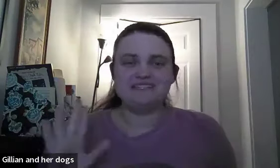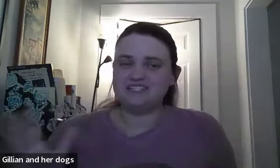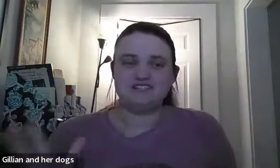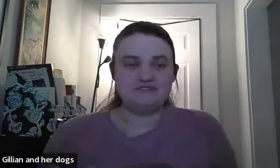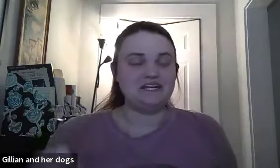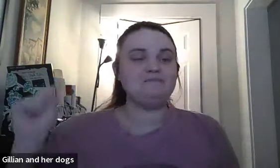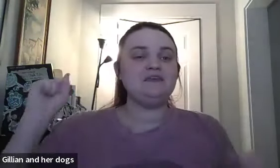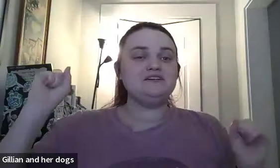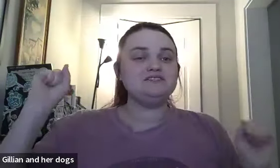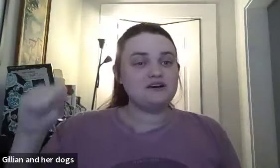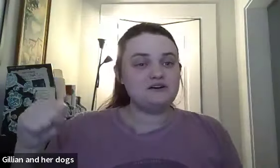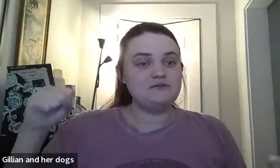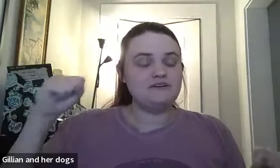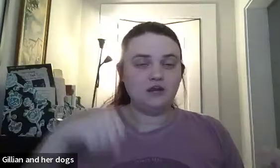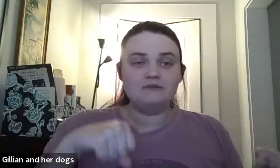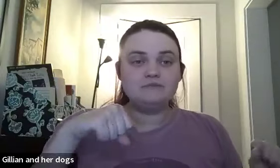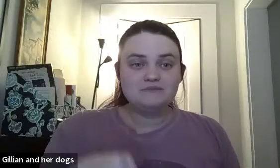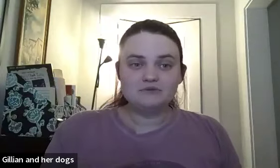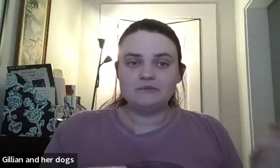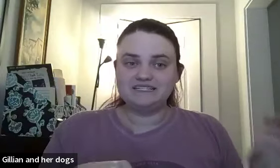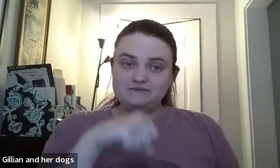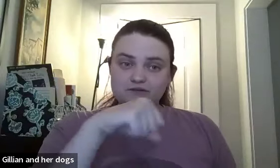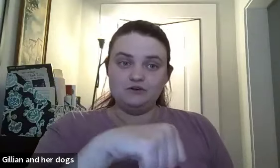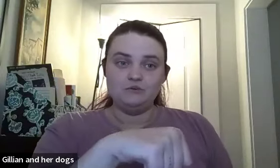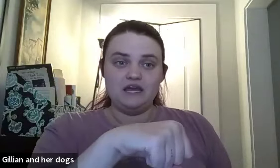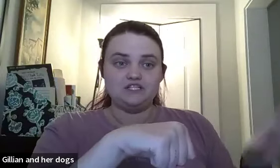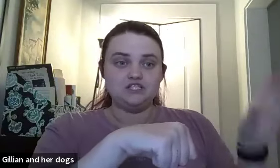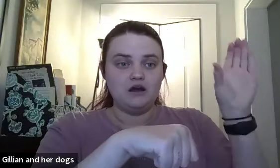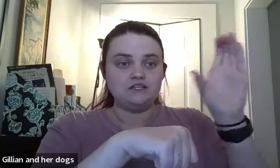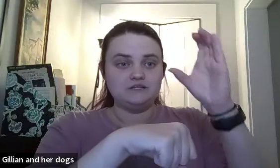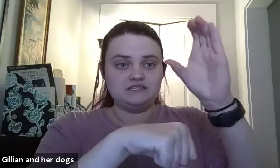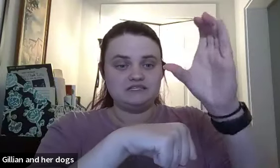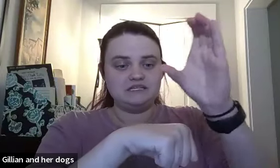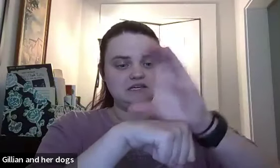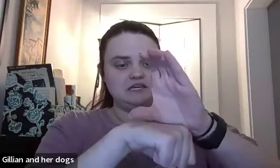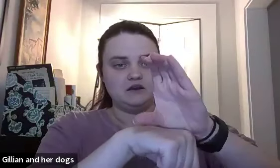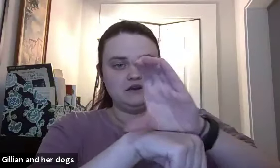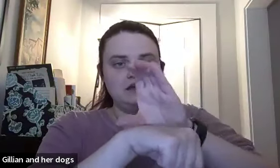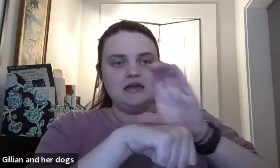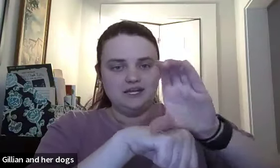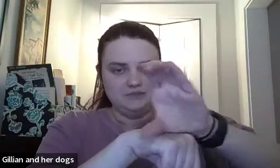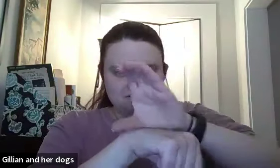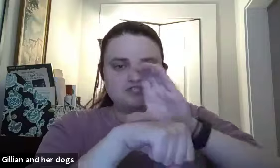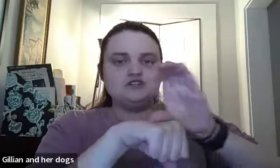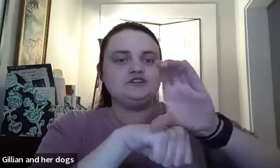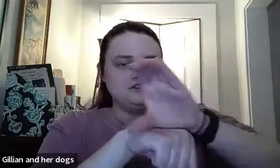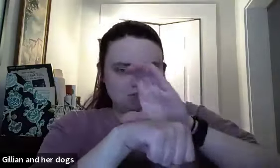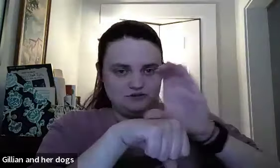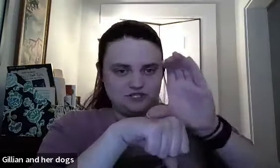because it's just so funny. So if you all remember when we did food, we had chocolate was the C here, and you make the circular